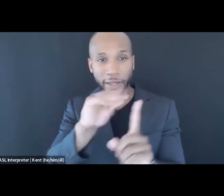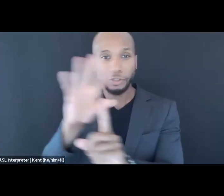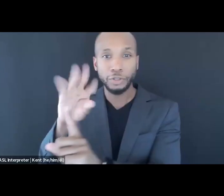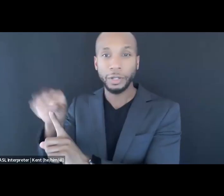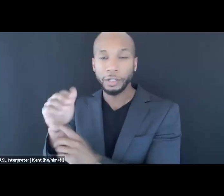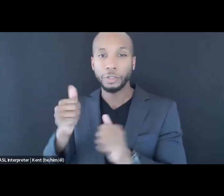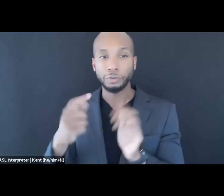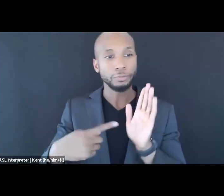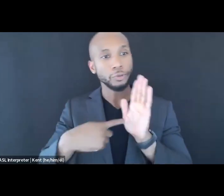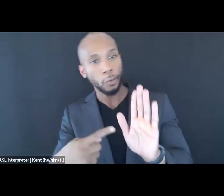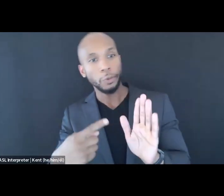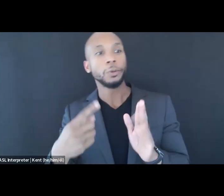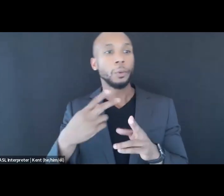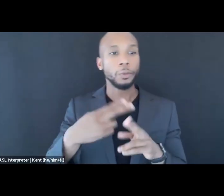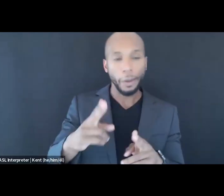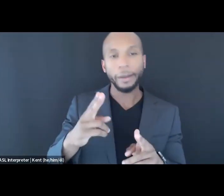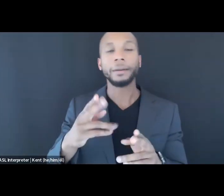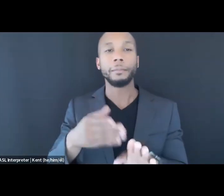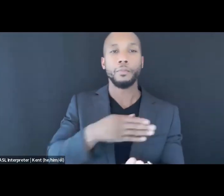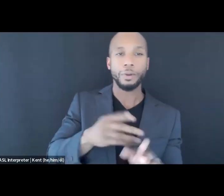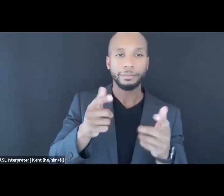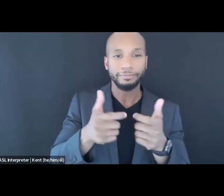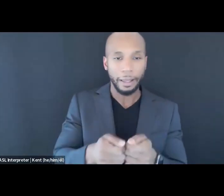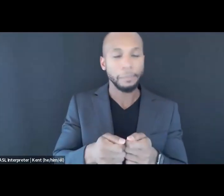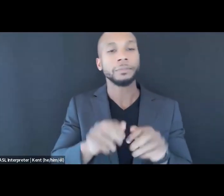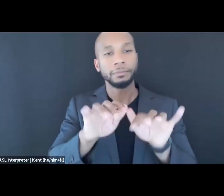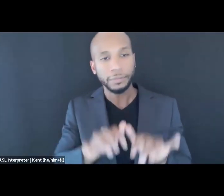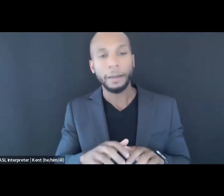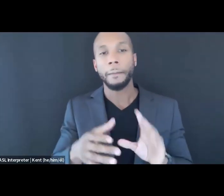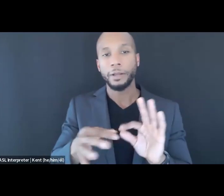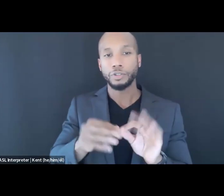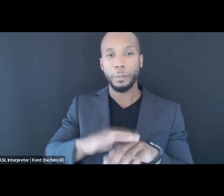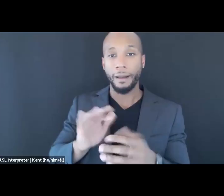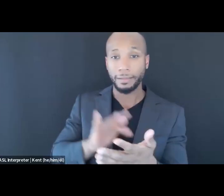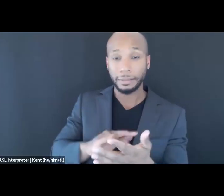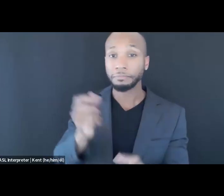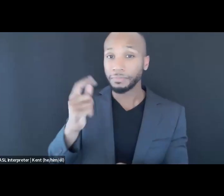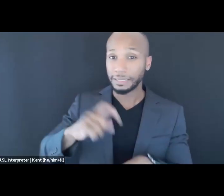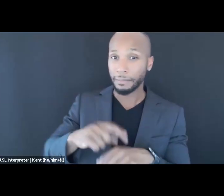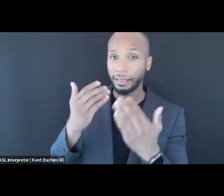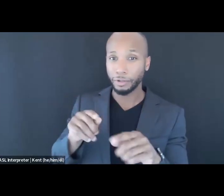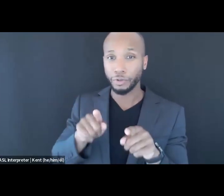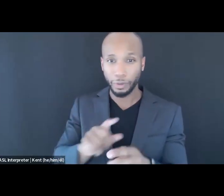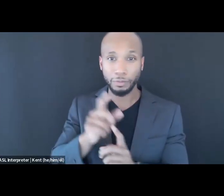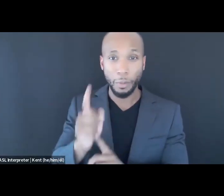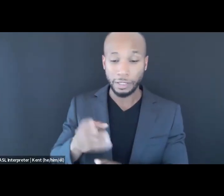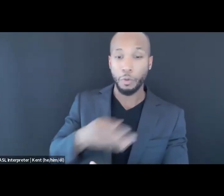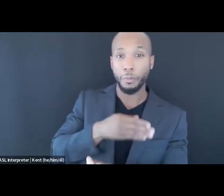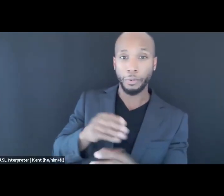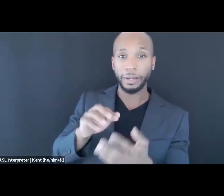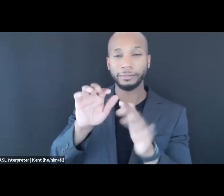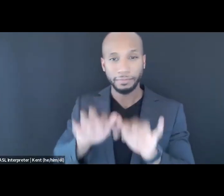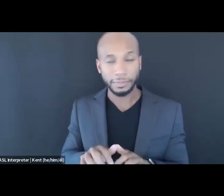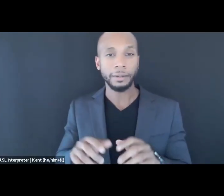trying to show quick, pre-typed messages on my iPad. Because time is limited in those moments, pre-typed messages